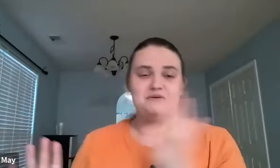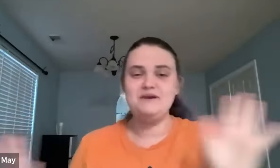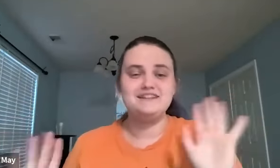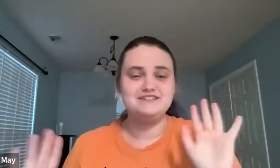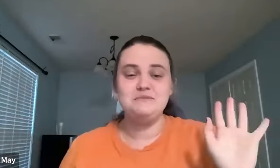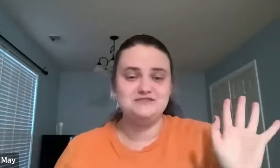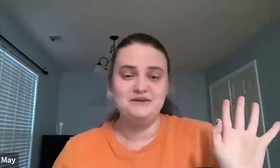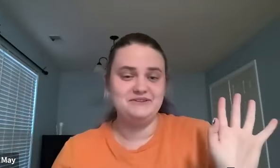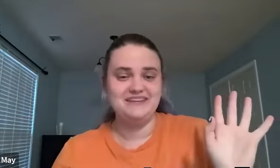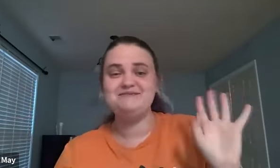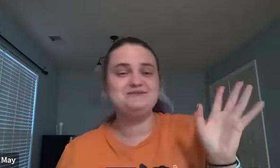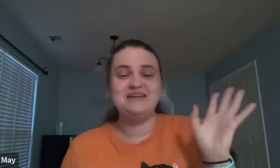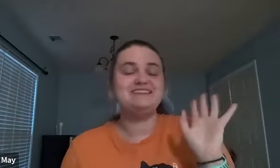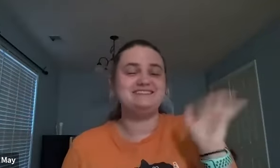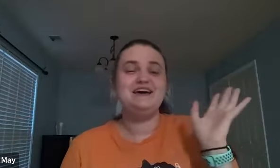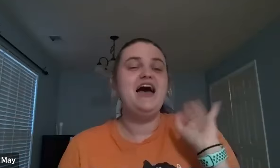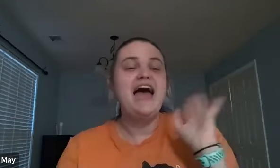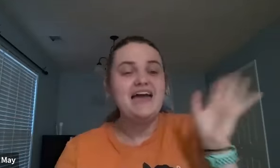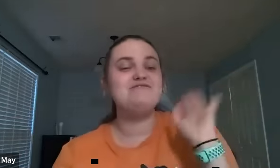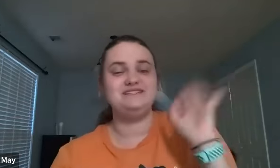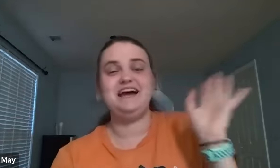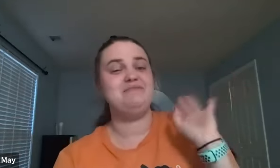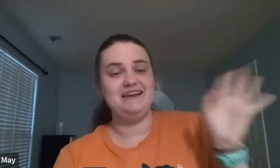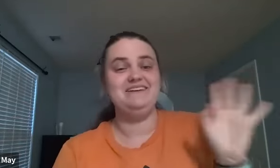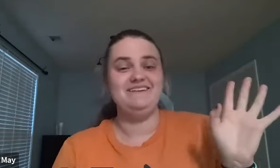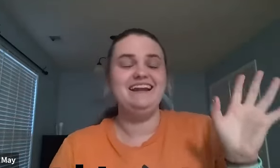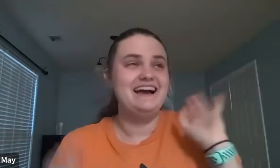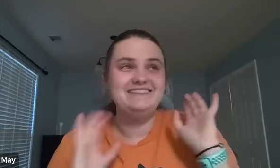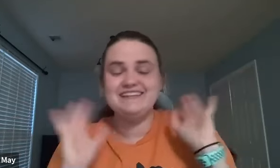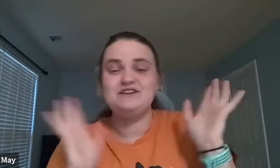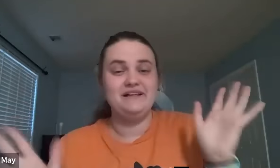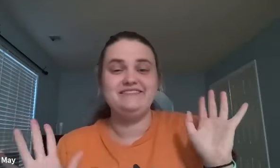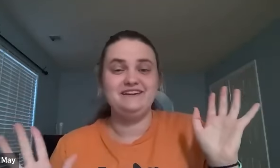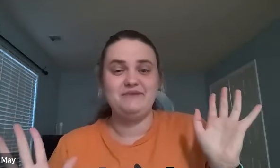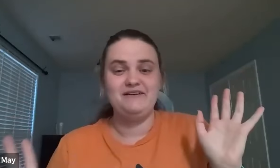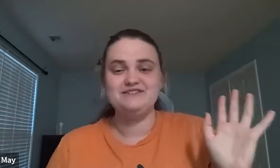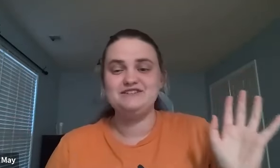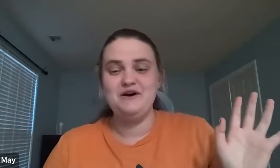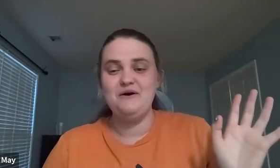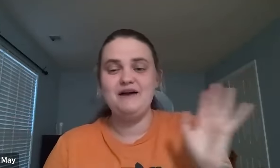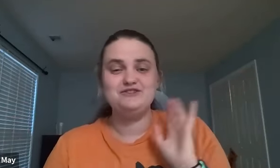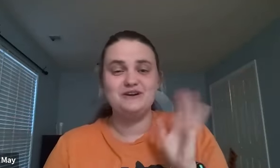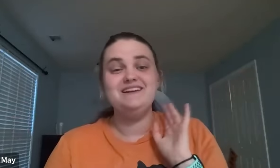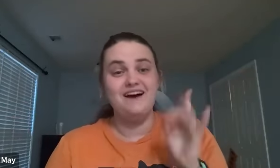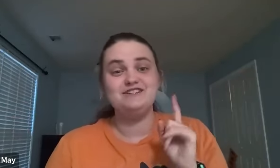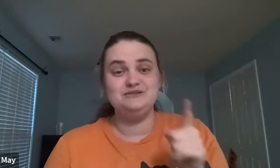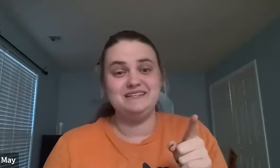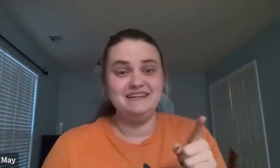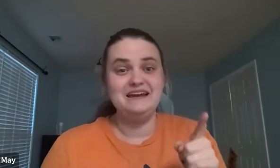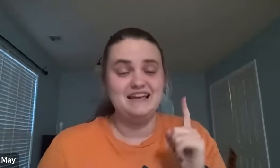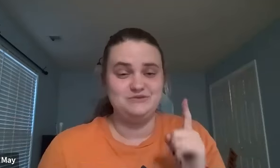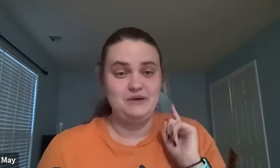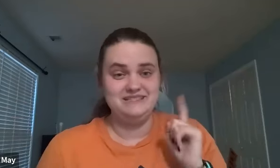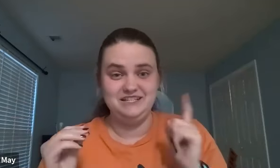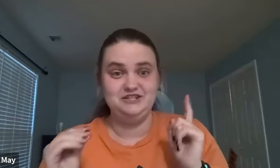we had so much fun with it. That's every time I hear it, that's all I think about. So I was trying not to sing it as I was teaching you